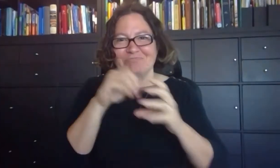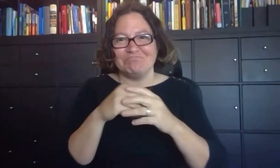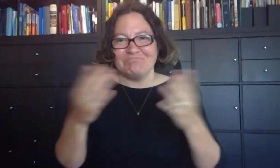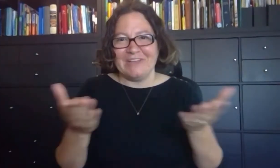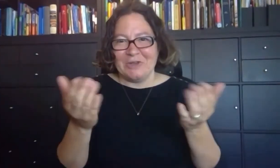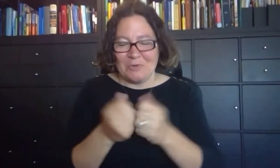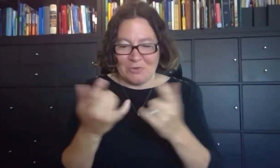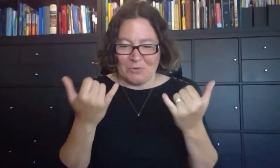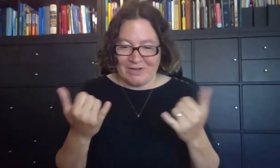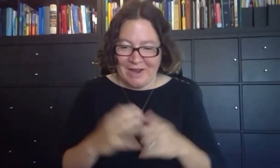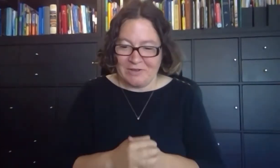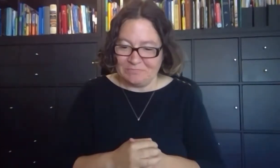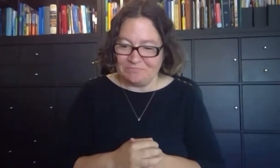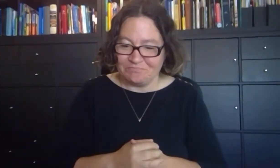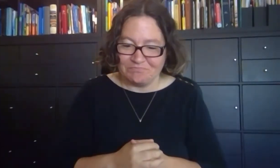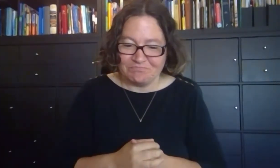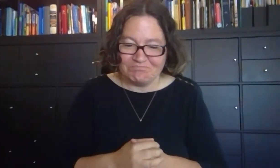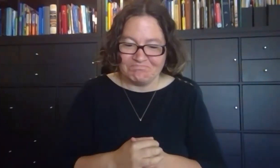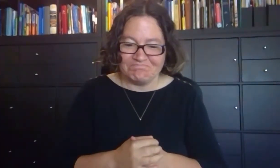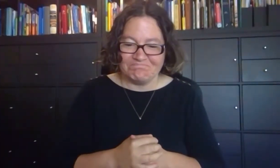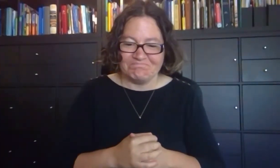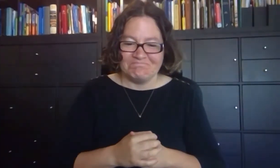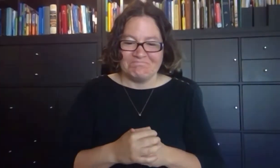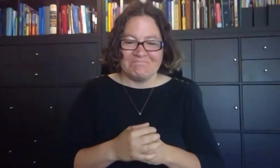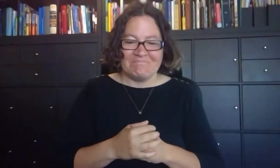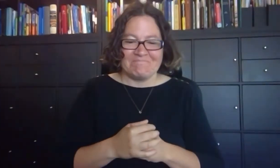you. I'm so happy to join you today.